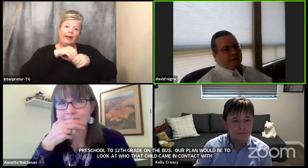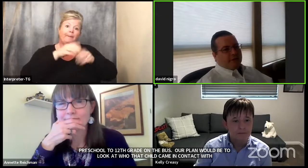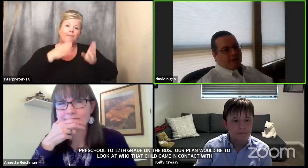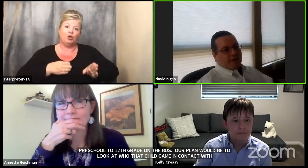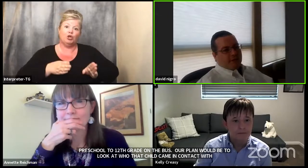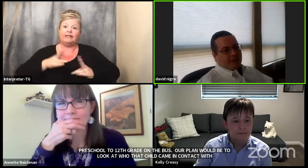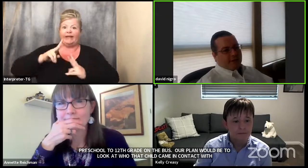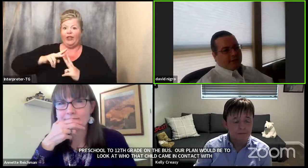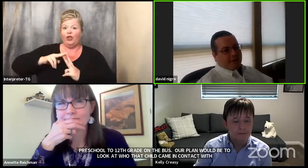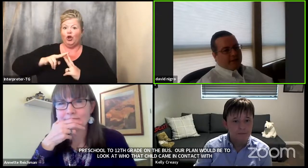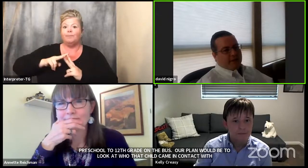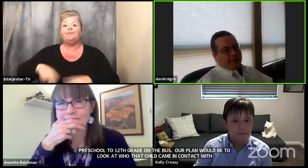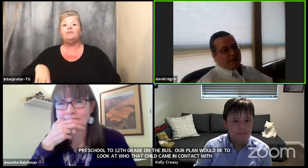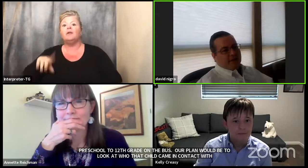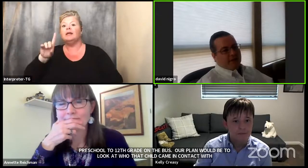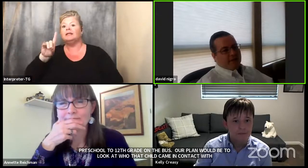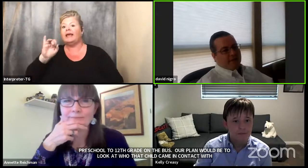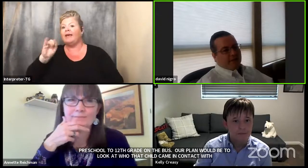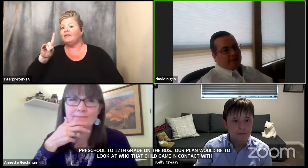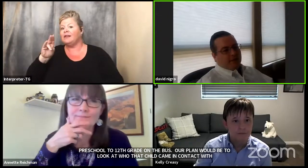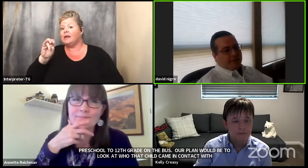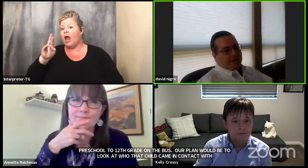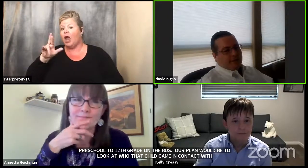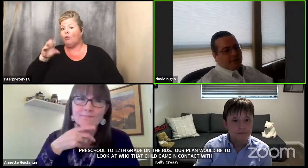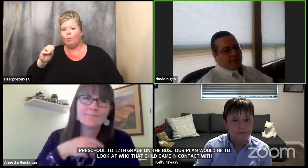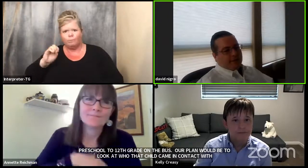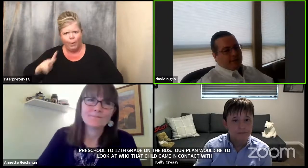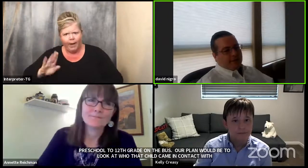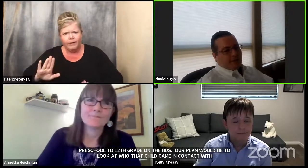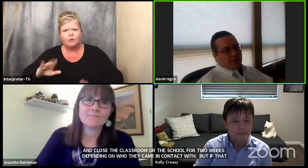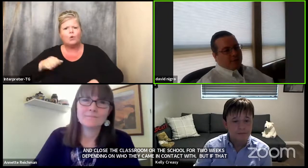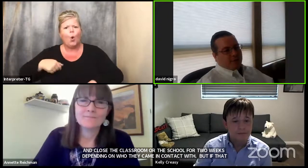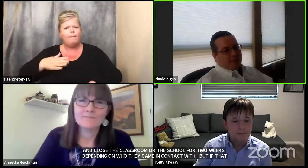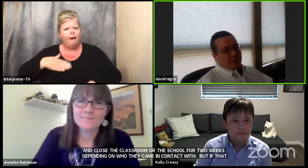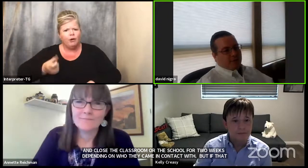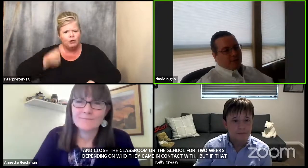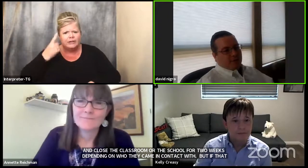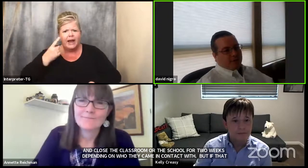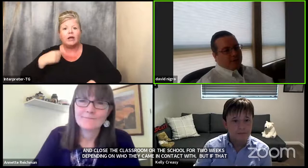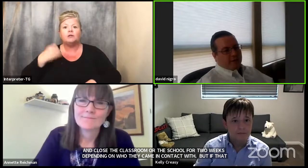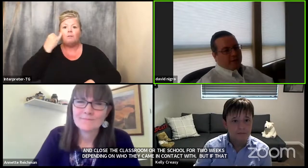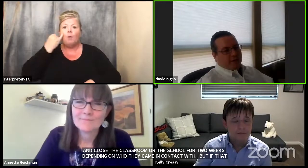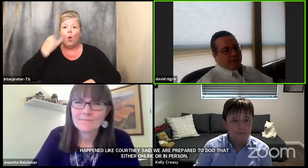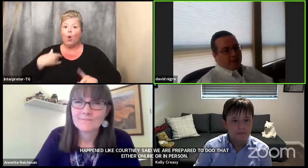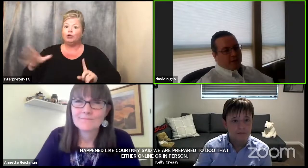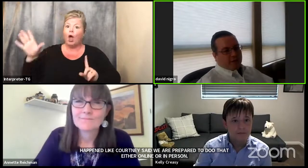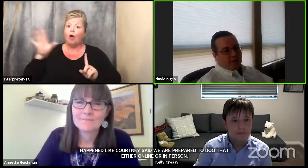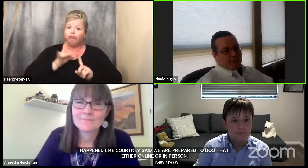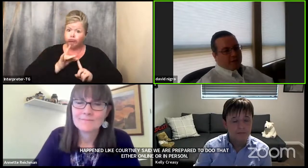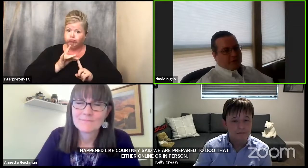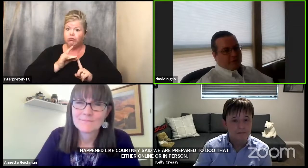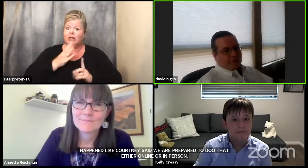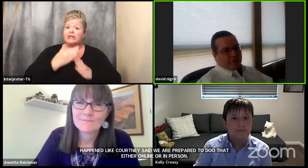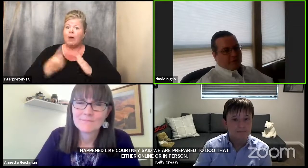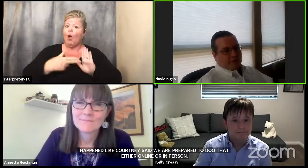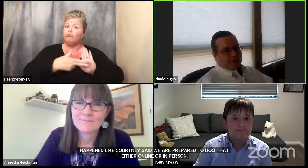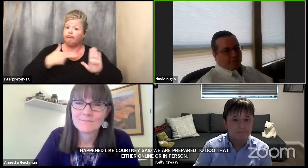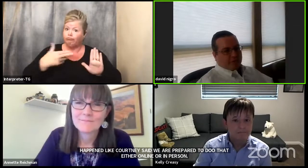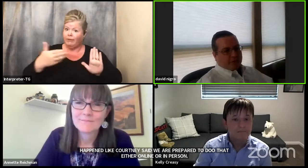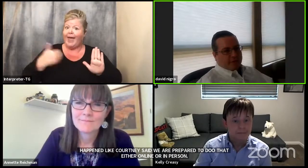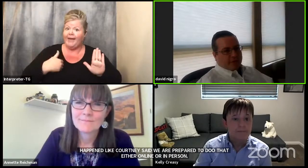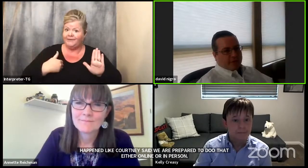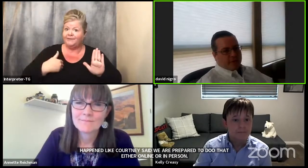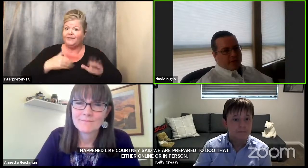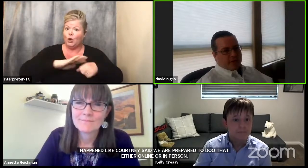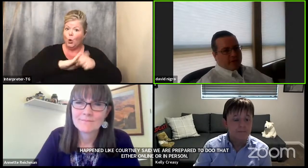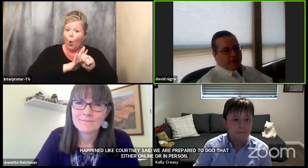is a diagnosis on campus, we have the ability to do either a partial shutdown or full